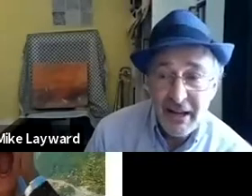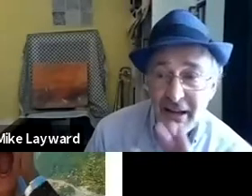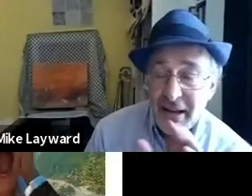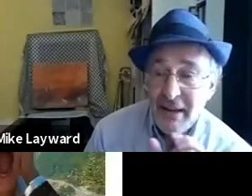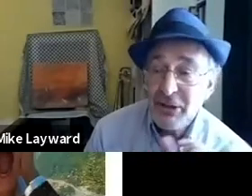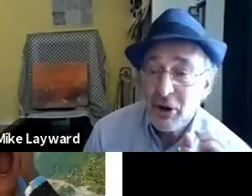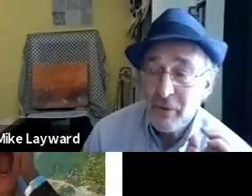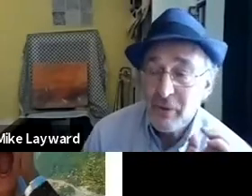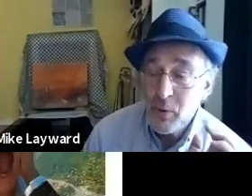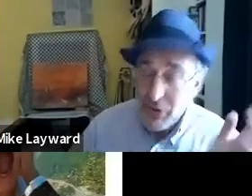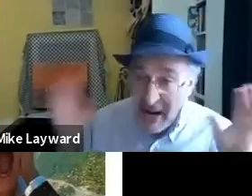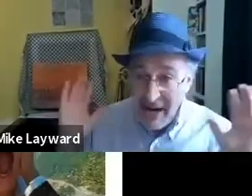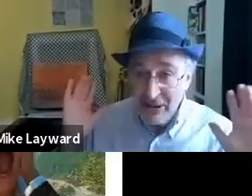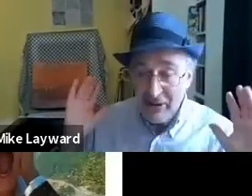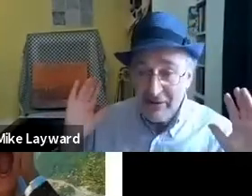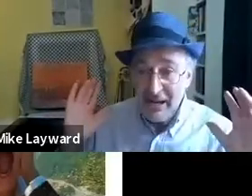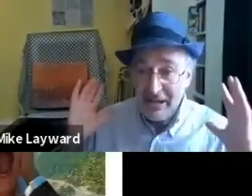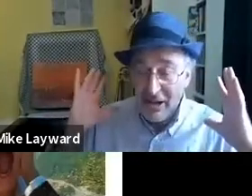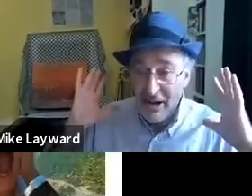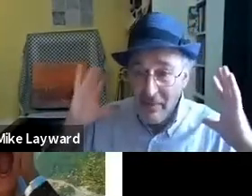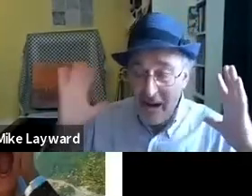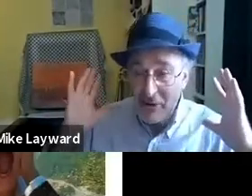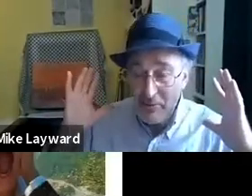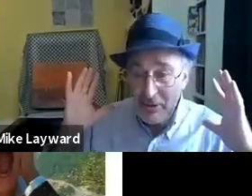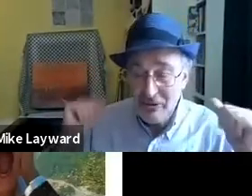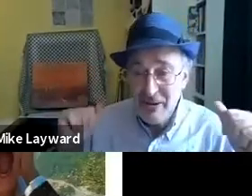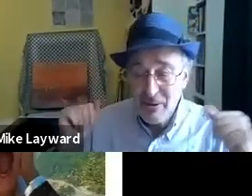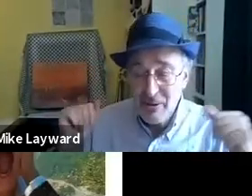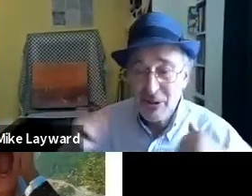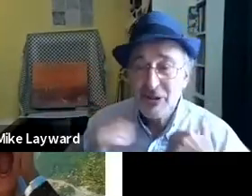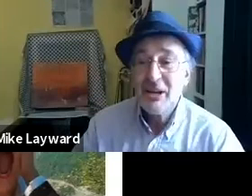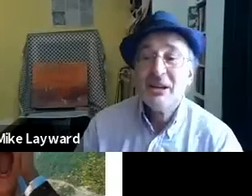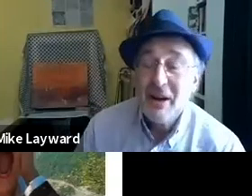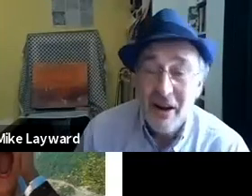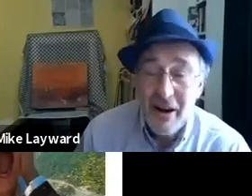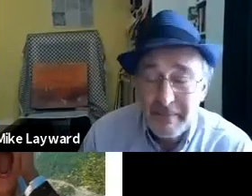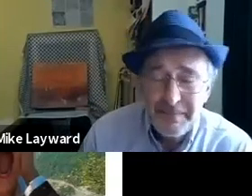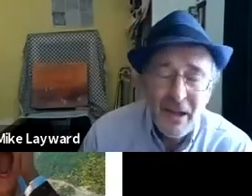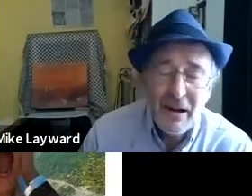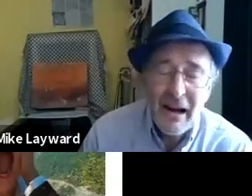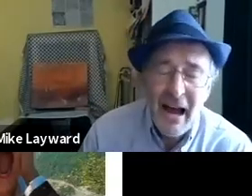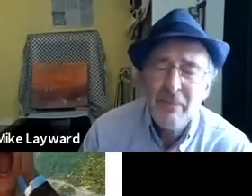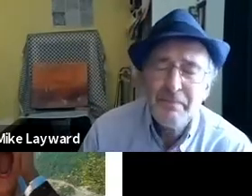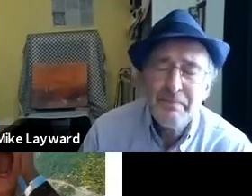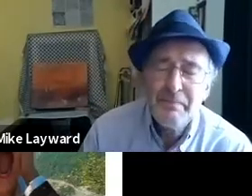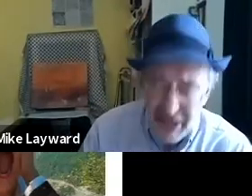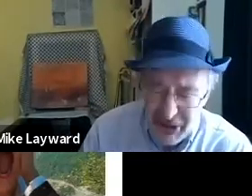there's an image of a woman with her hands over her head and her mouth open screaming, which is